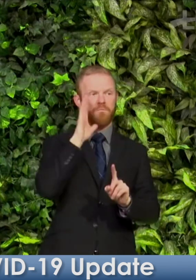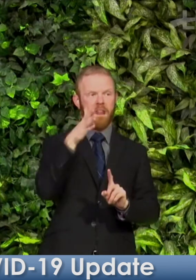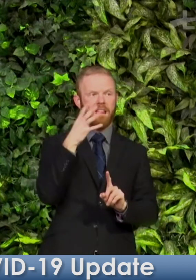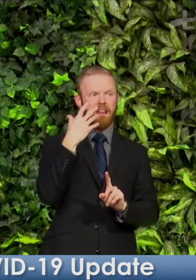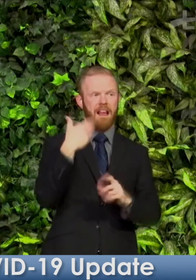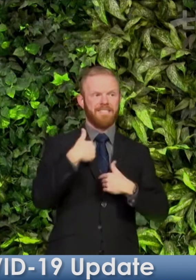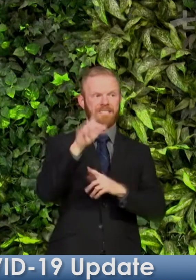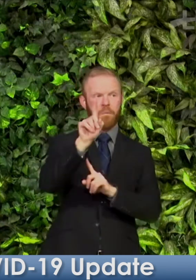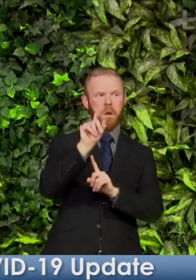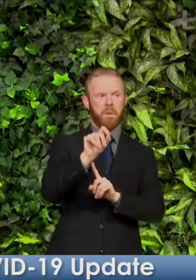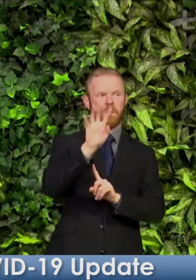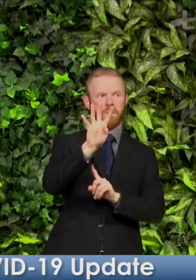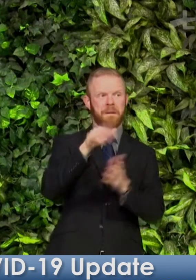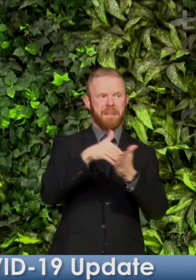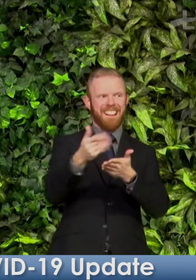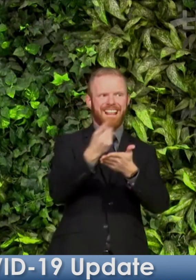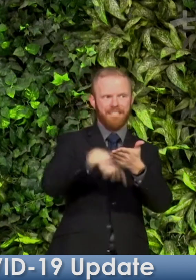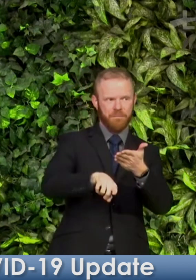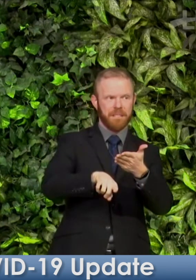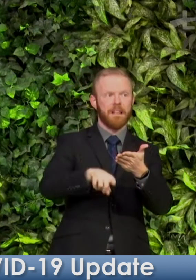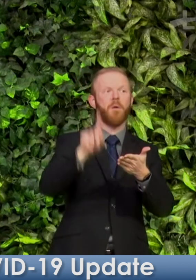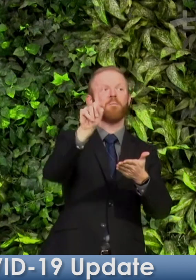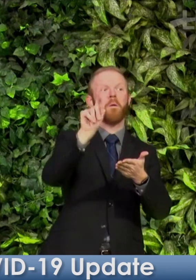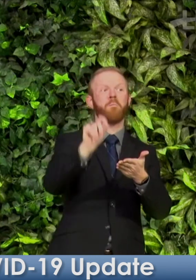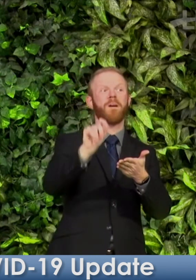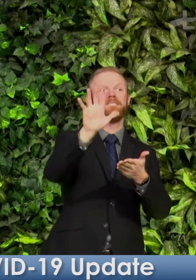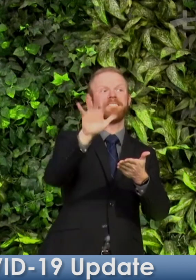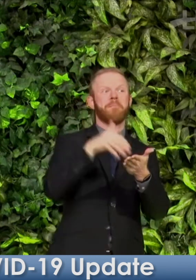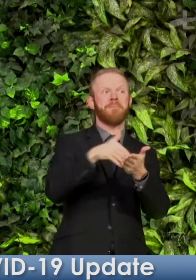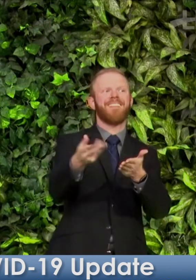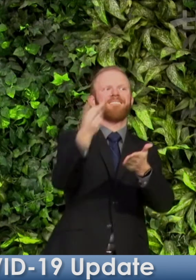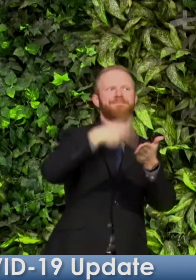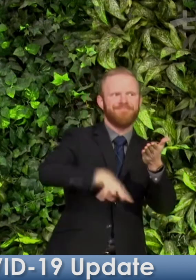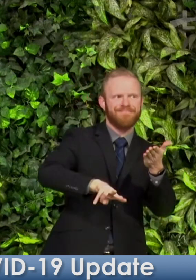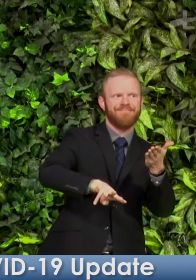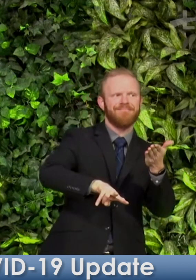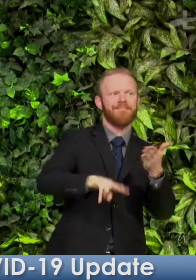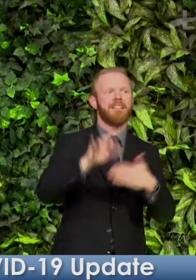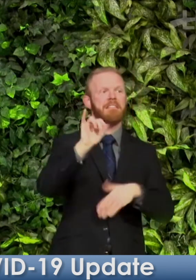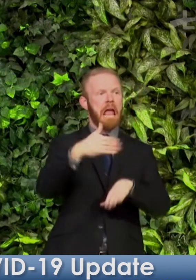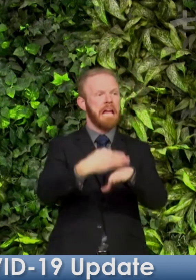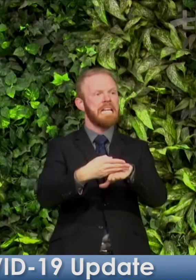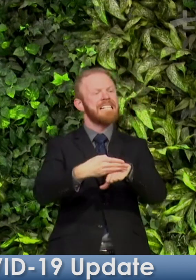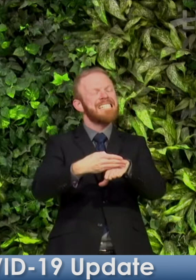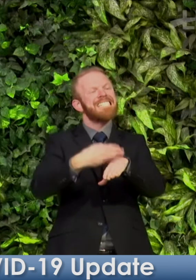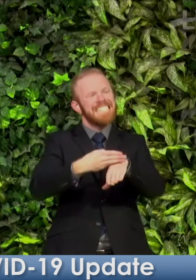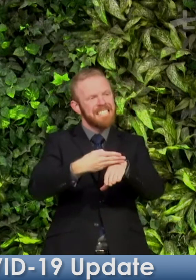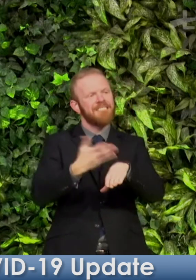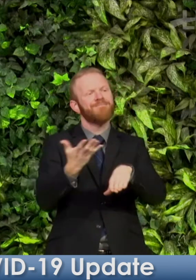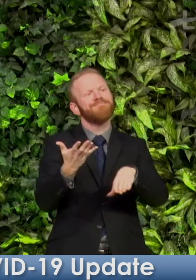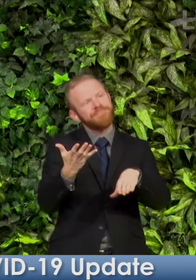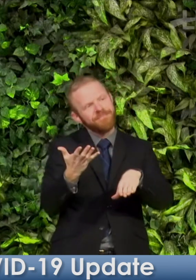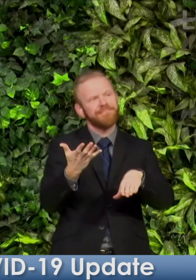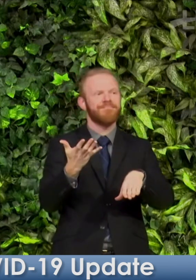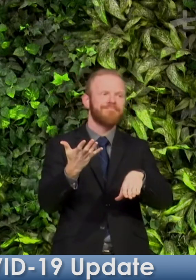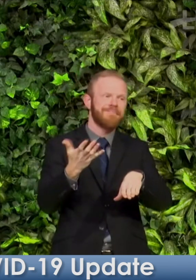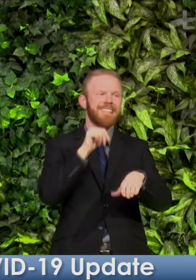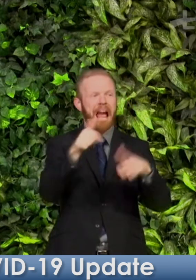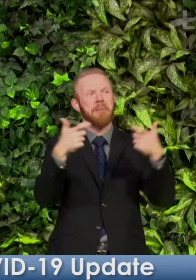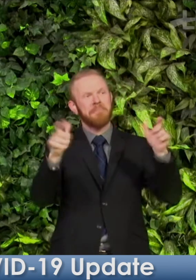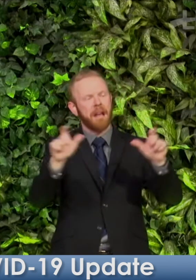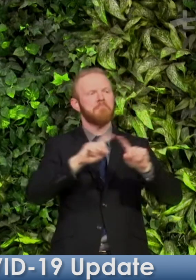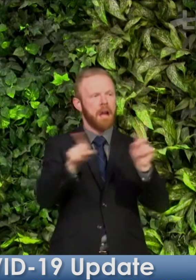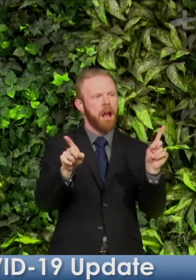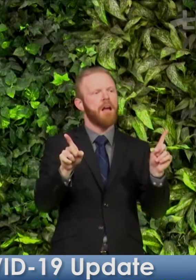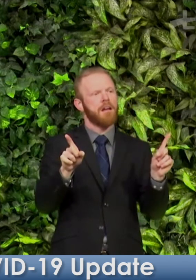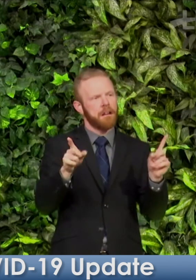million next week. That's modest compared to what we've received in the past. But I'm very confident with